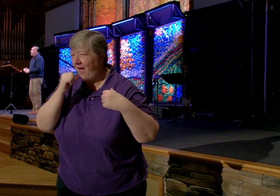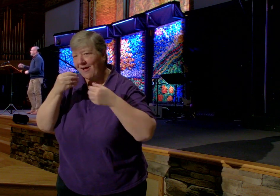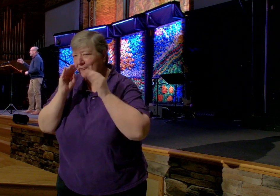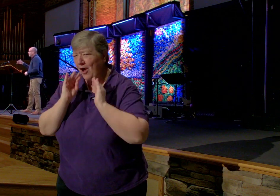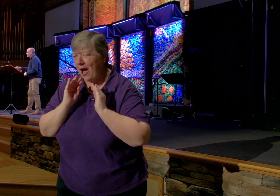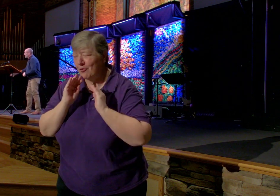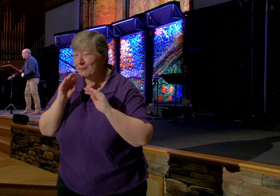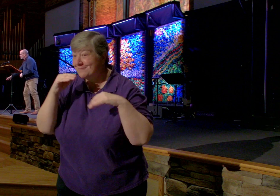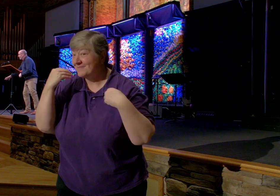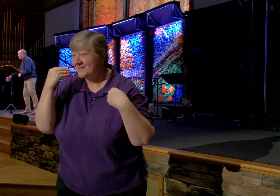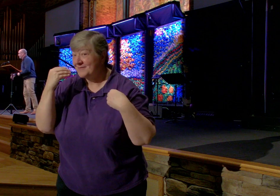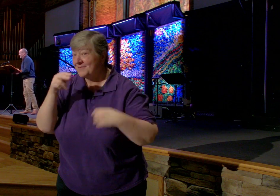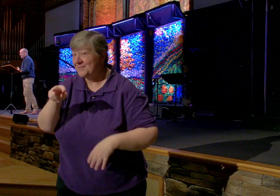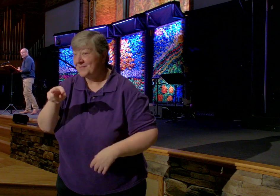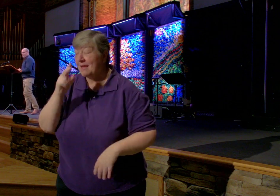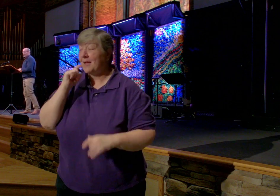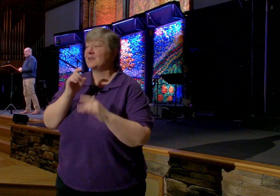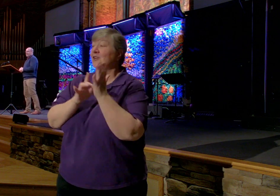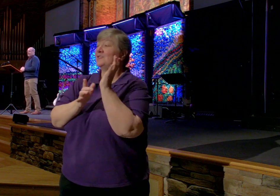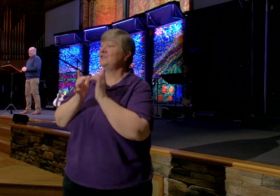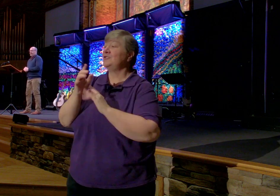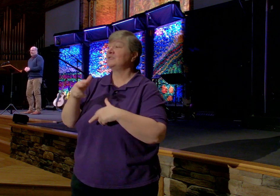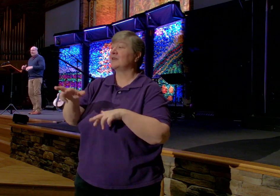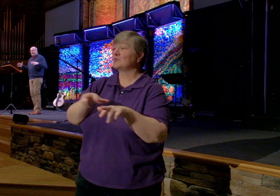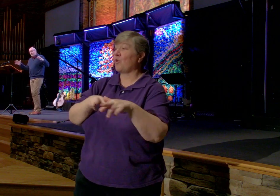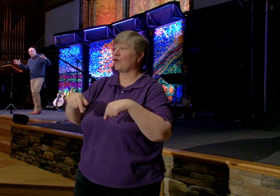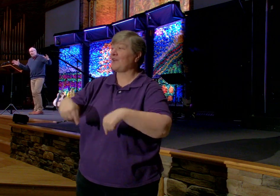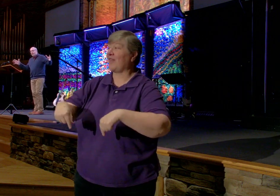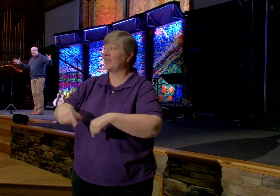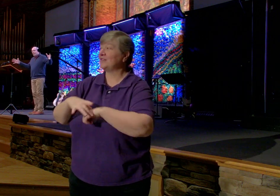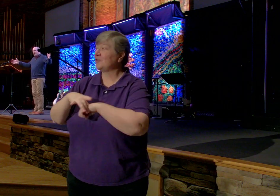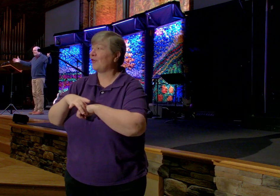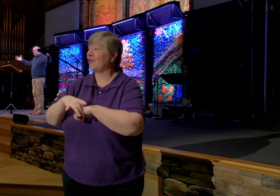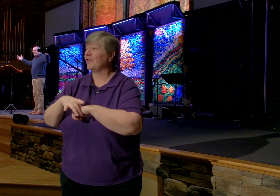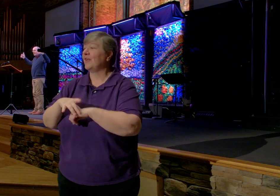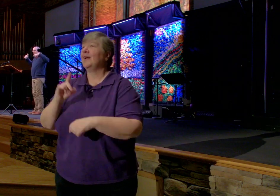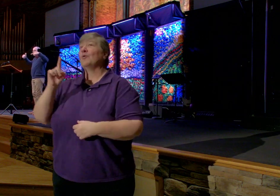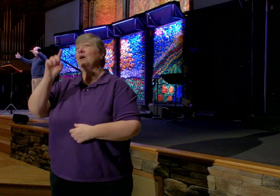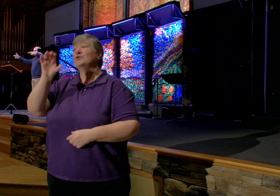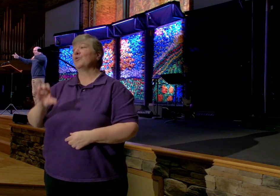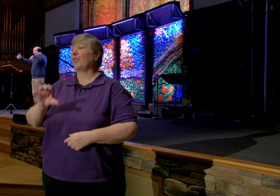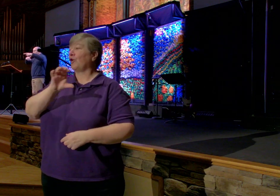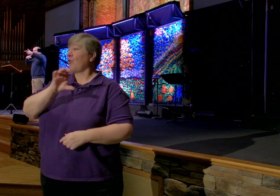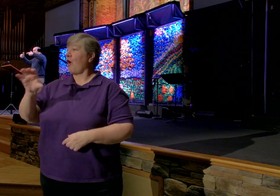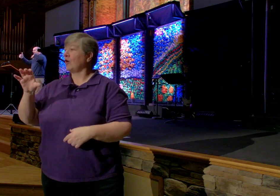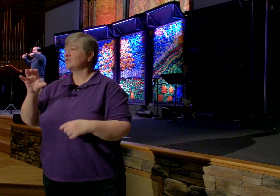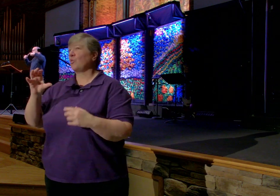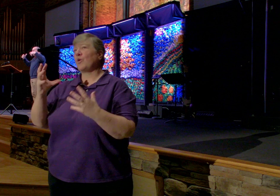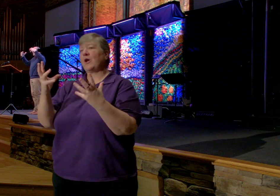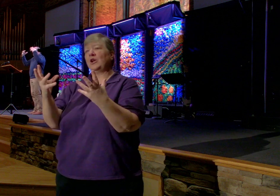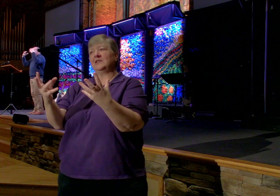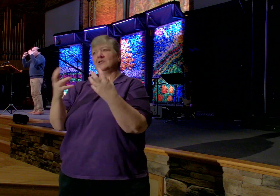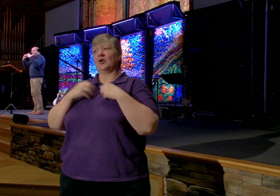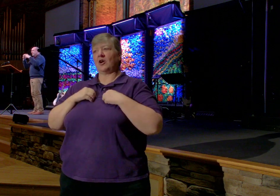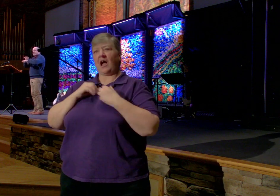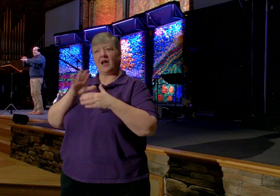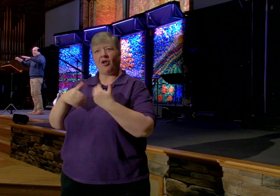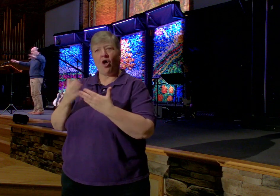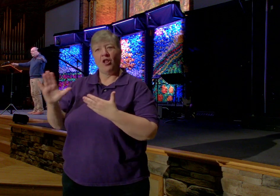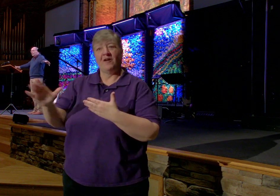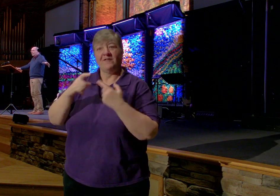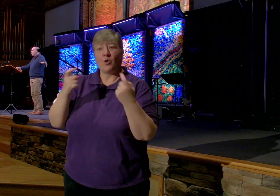frown? It's because when Jesus walked on this earth, he went to a cross where he took all of your sin and my